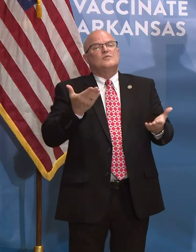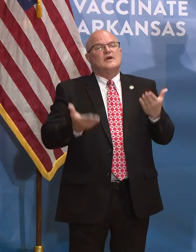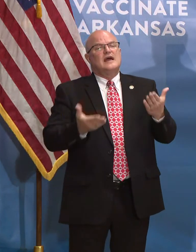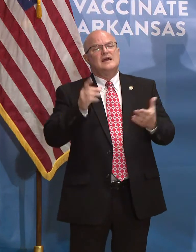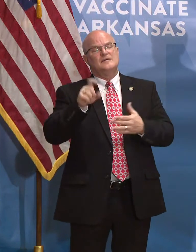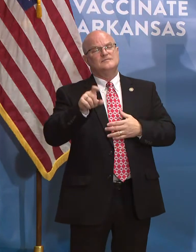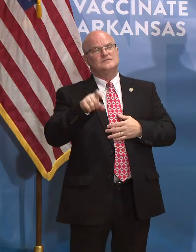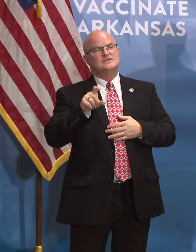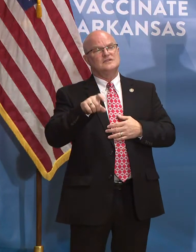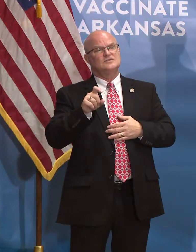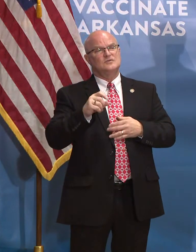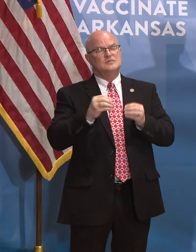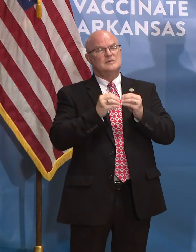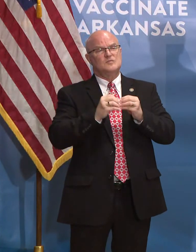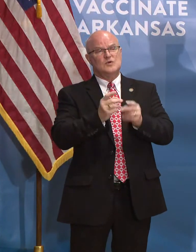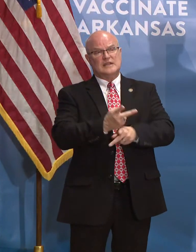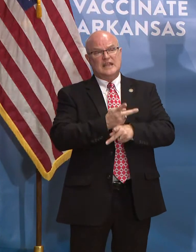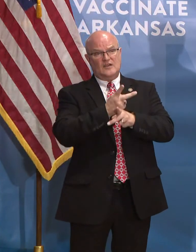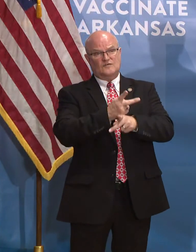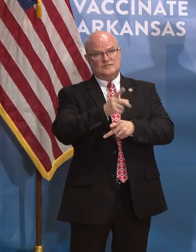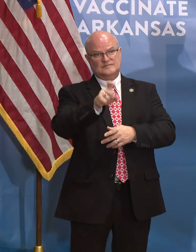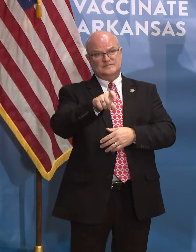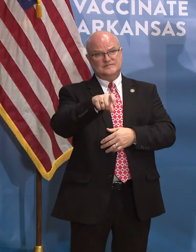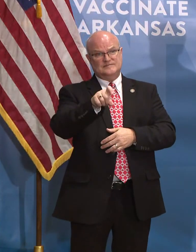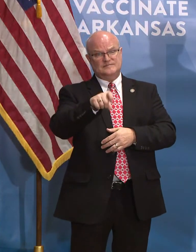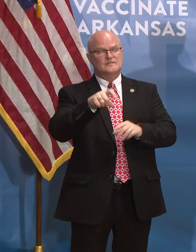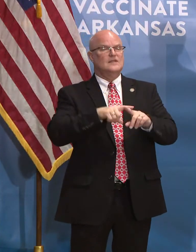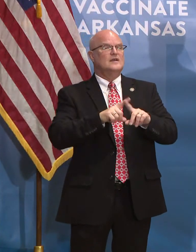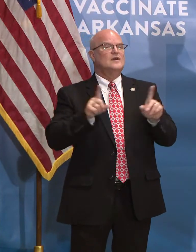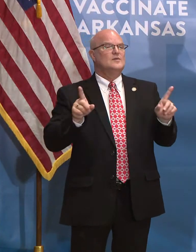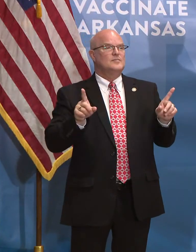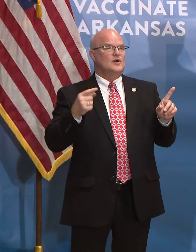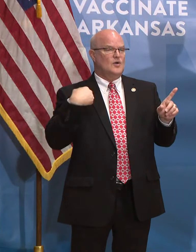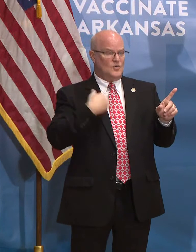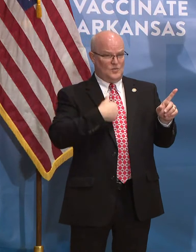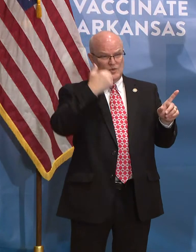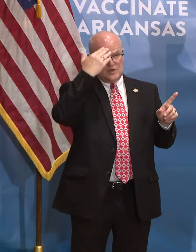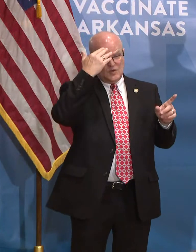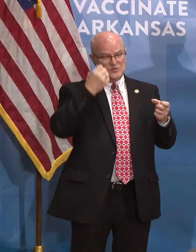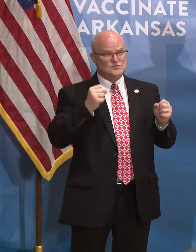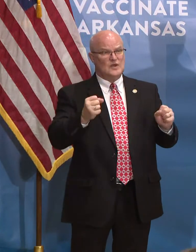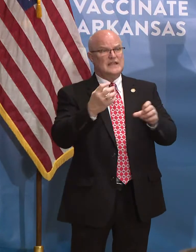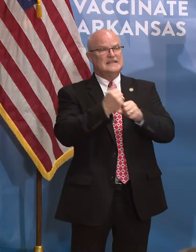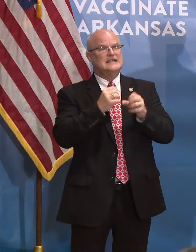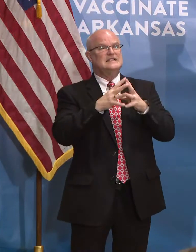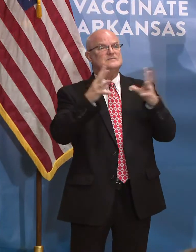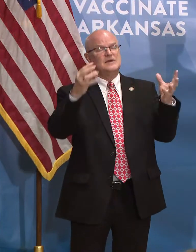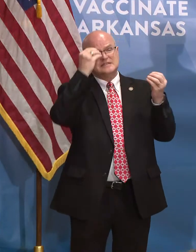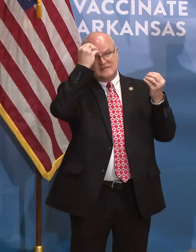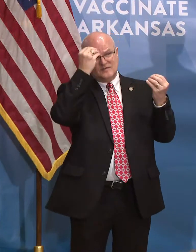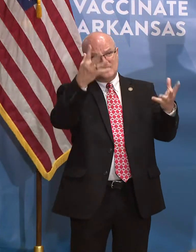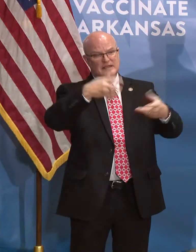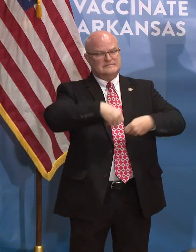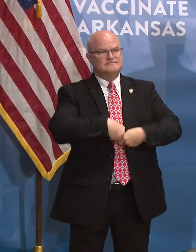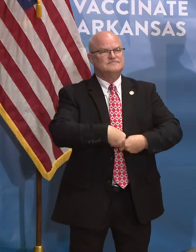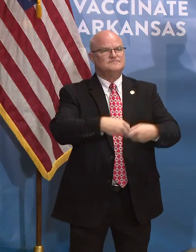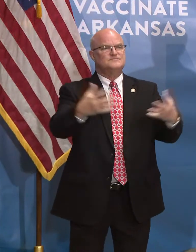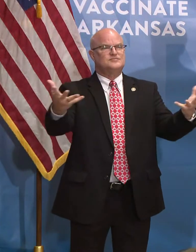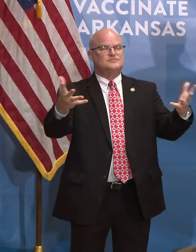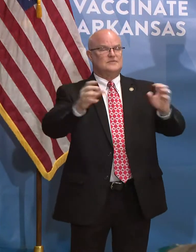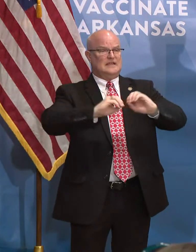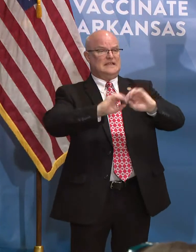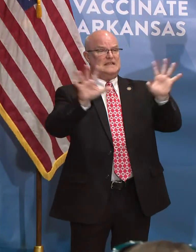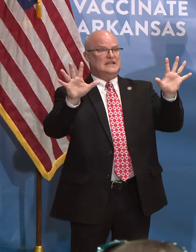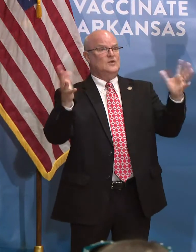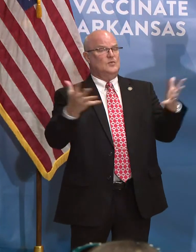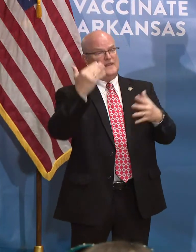they should be more careful, but we know that they're trying to get as much information out and be transparent